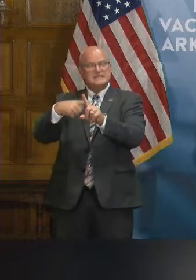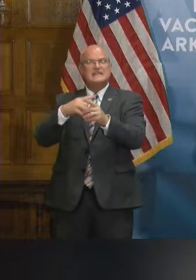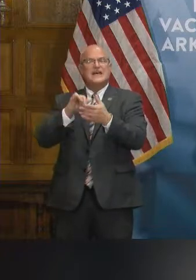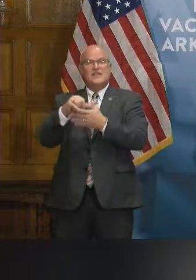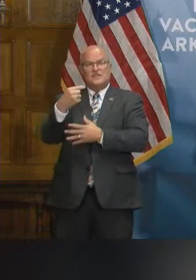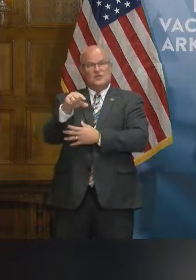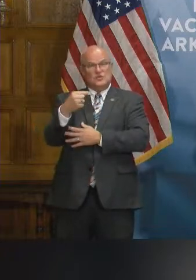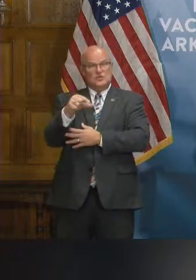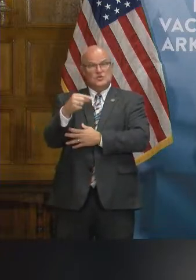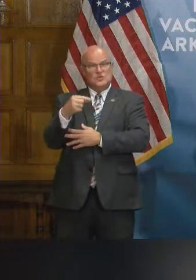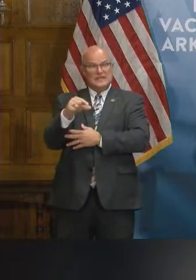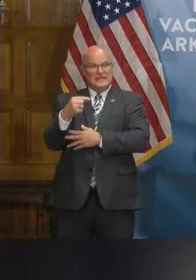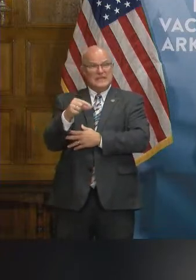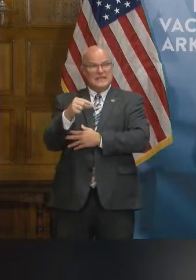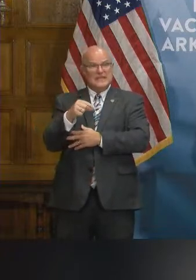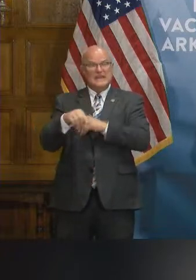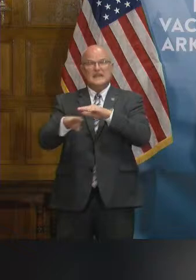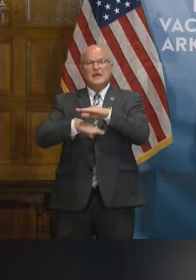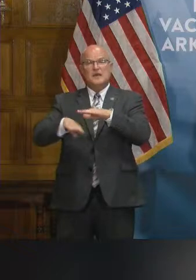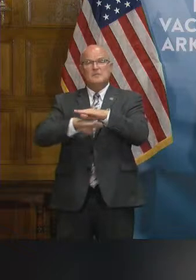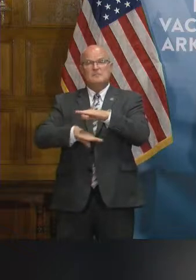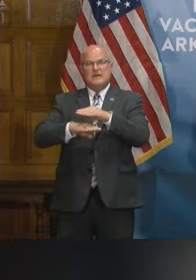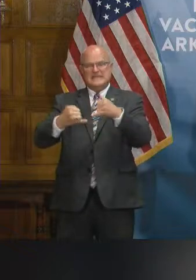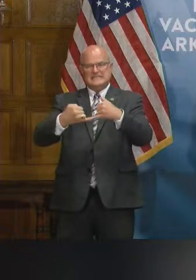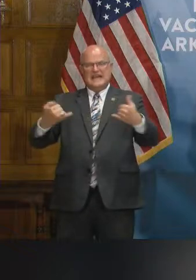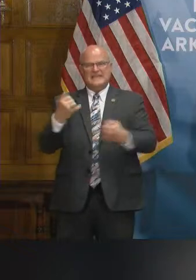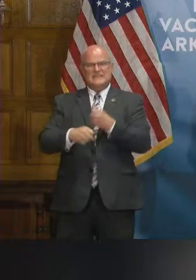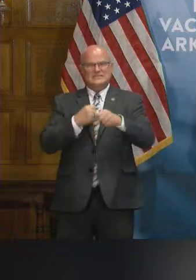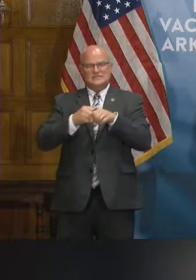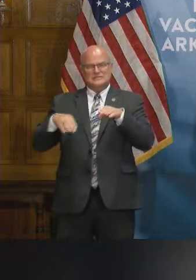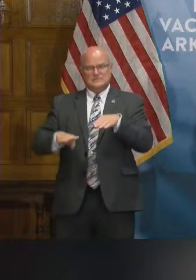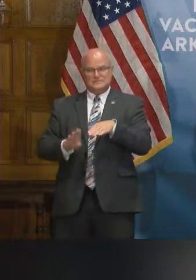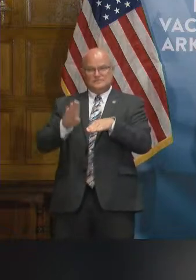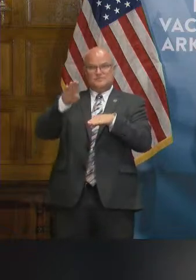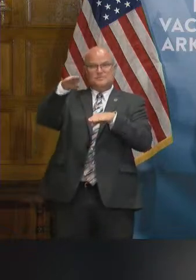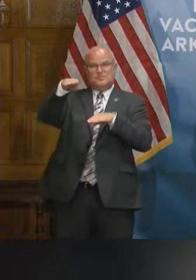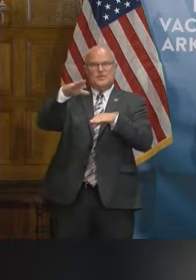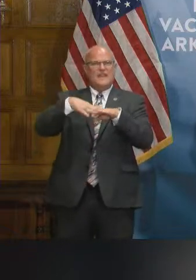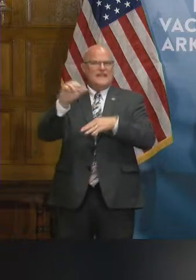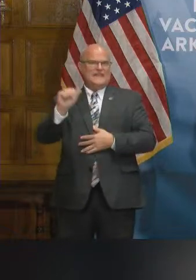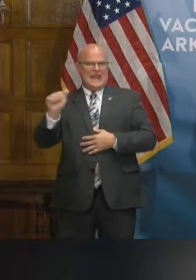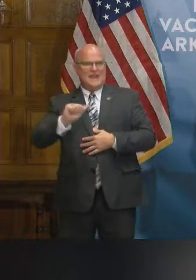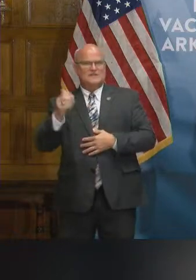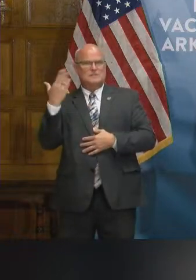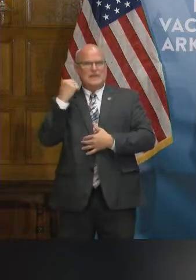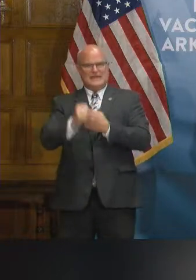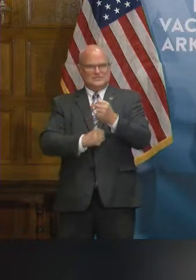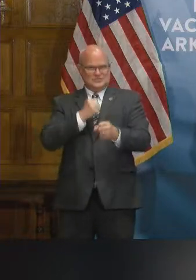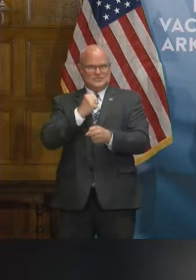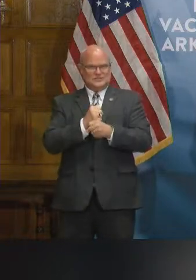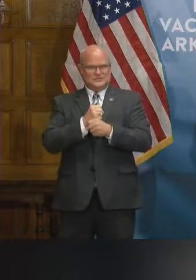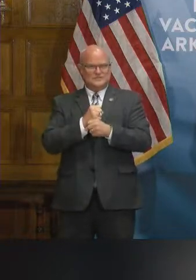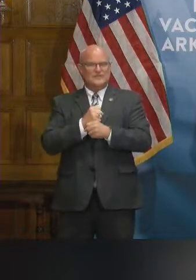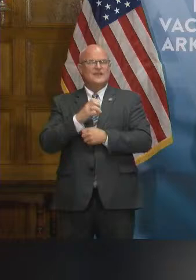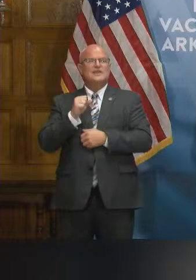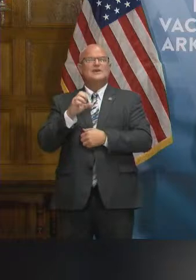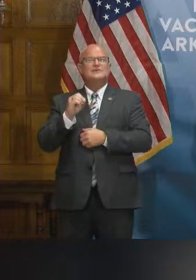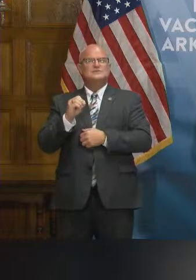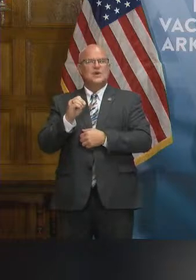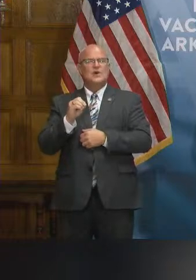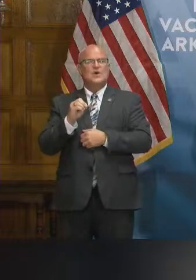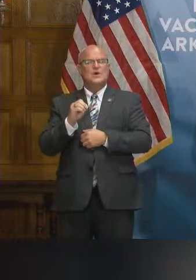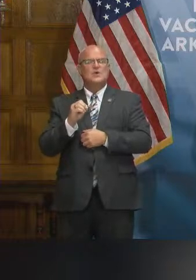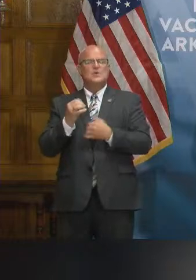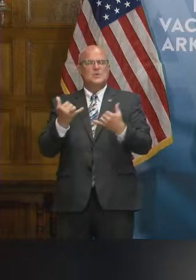the green, the baseline for this year is higher than the average in past years. And so it's just